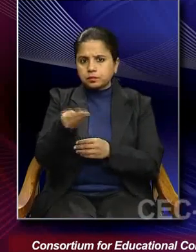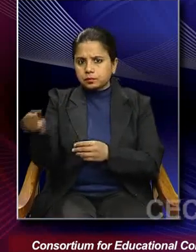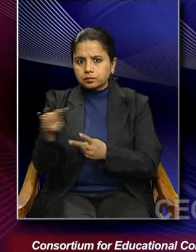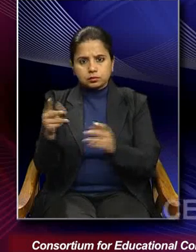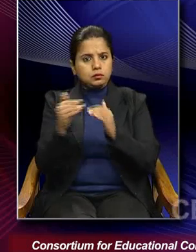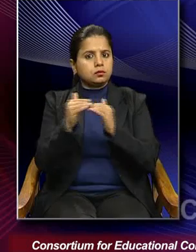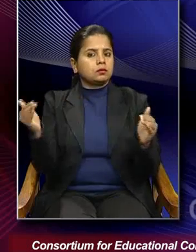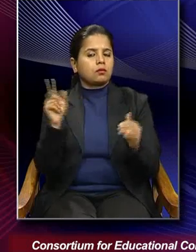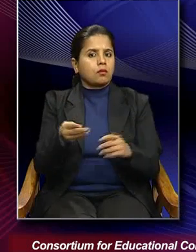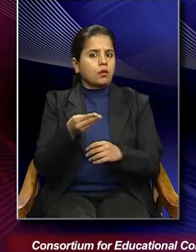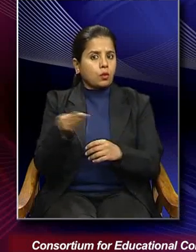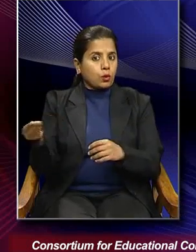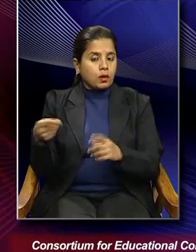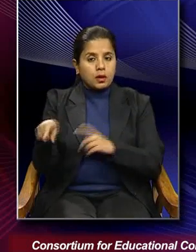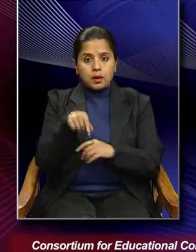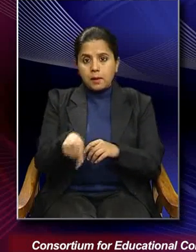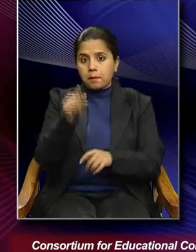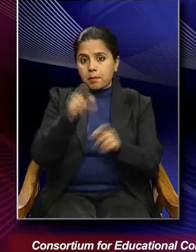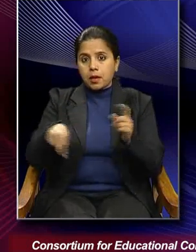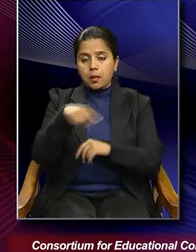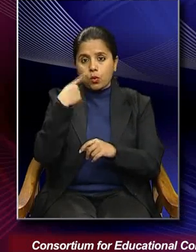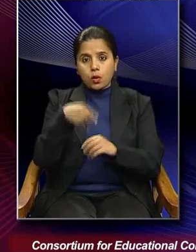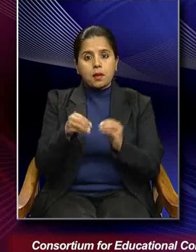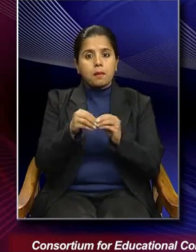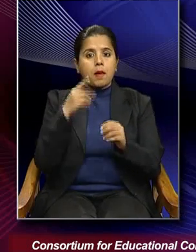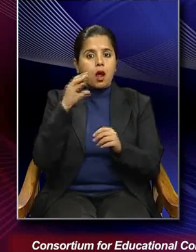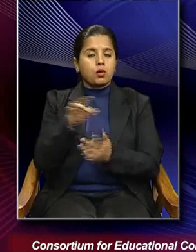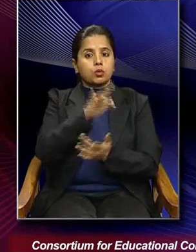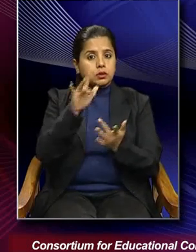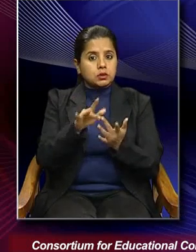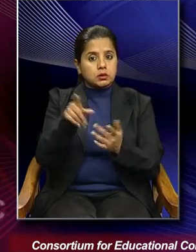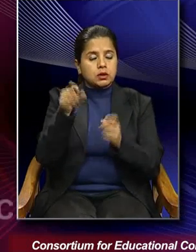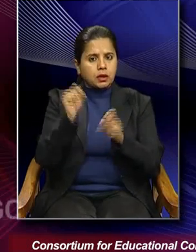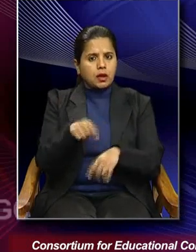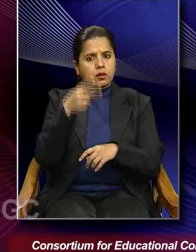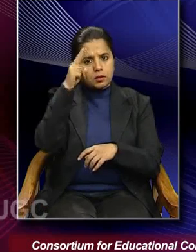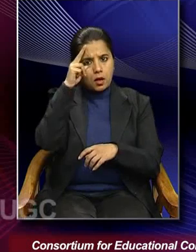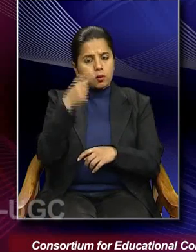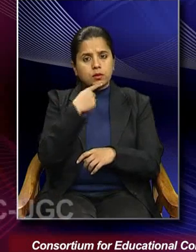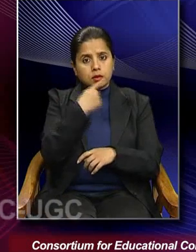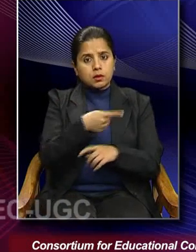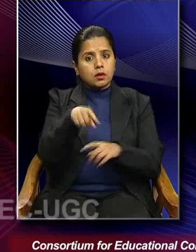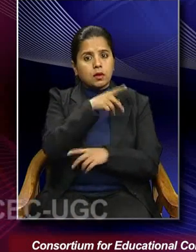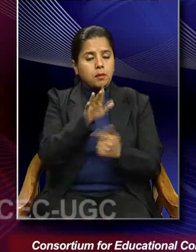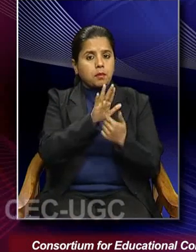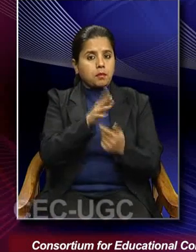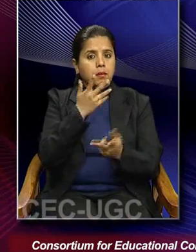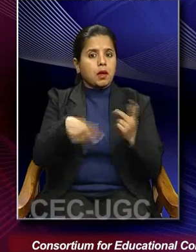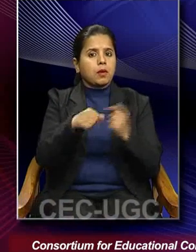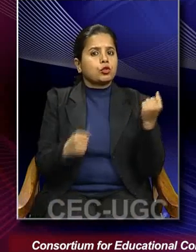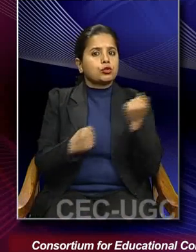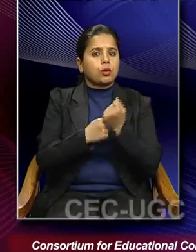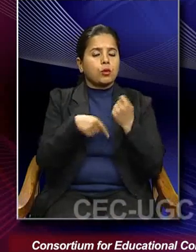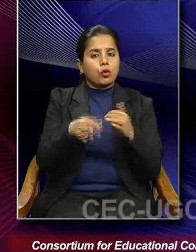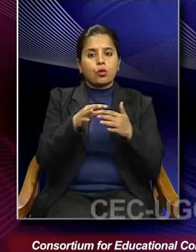equally. So the population which is biocentric could undoubtedly signify the majority support of